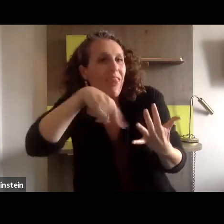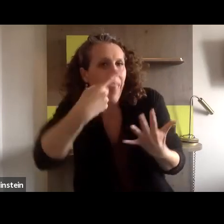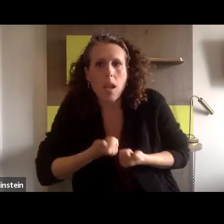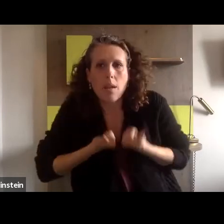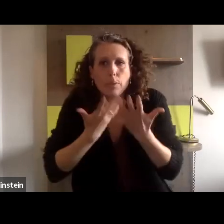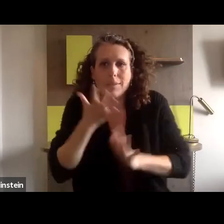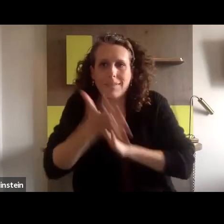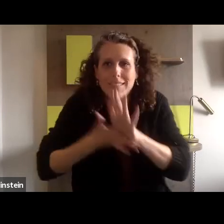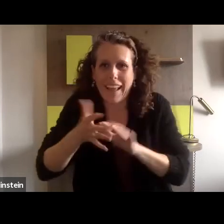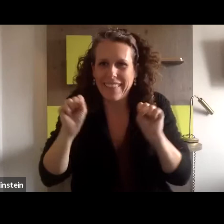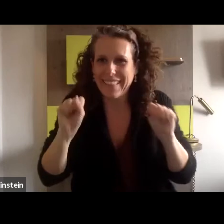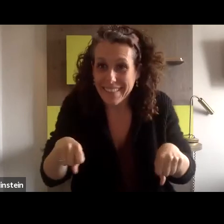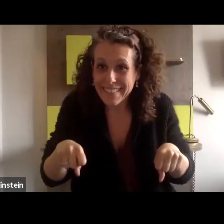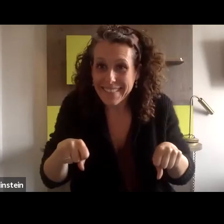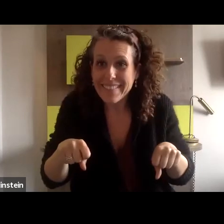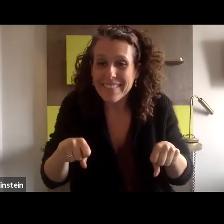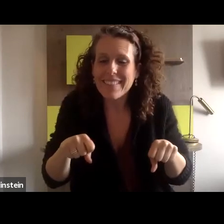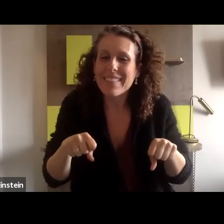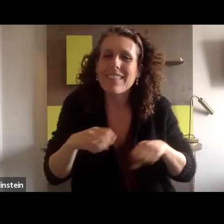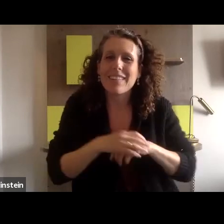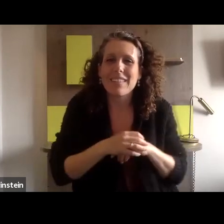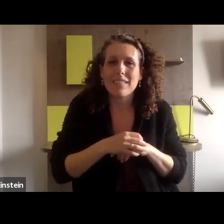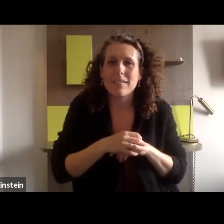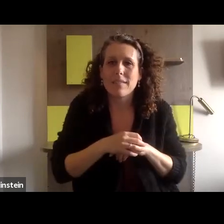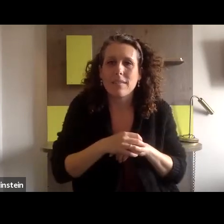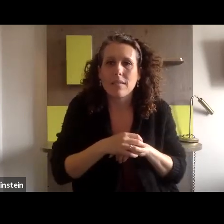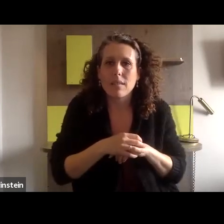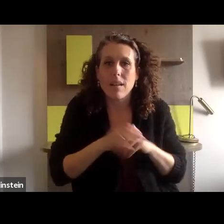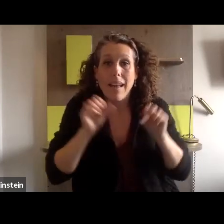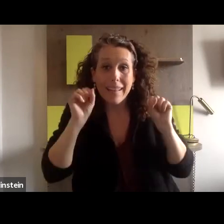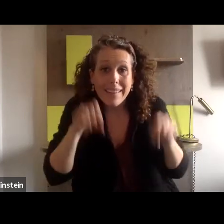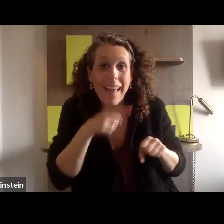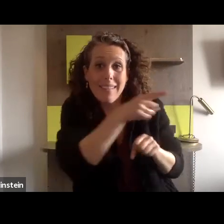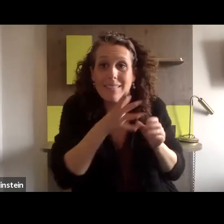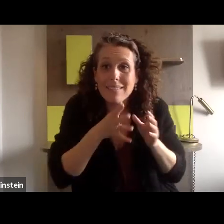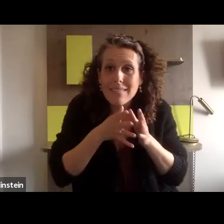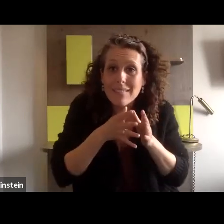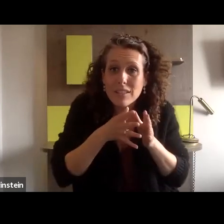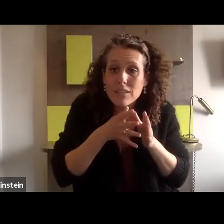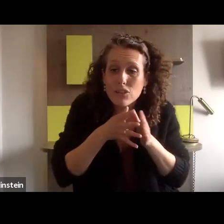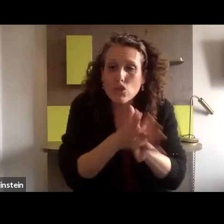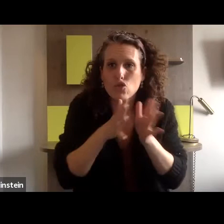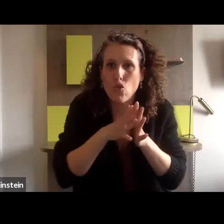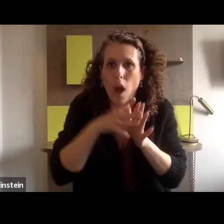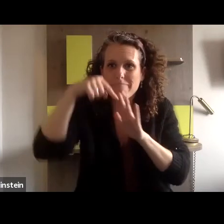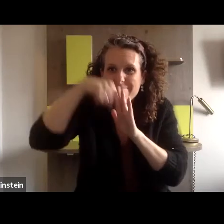no, we refer to just those described can-do descriptors of the CFR.